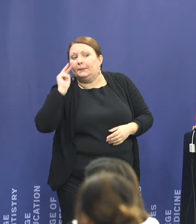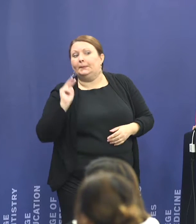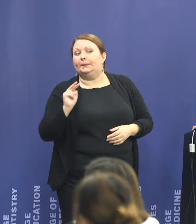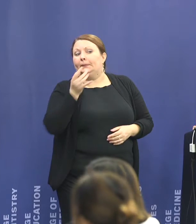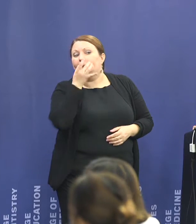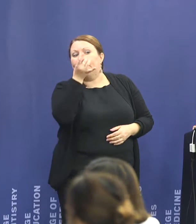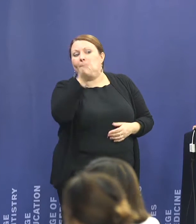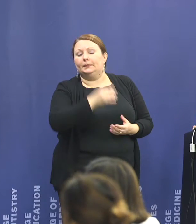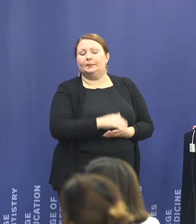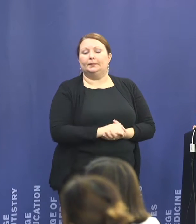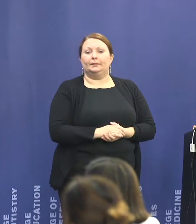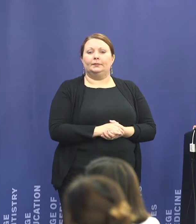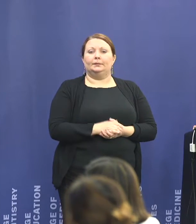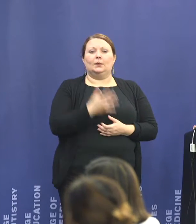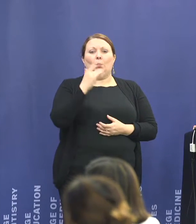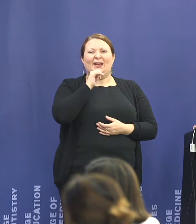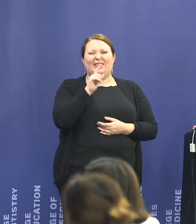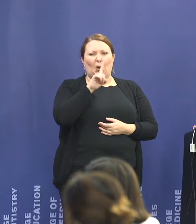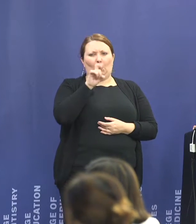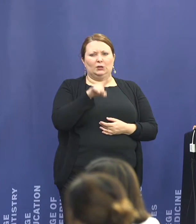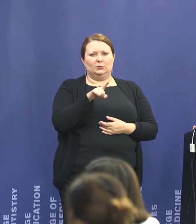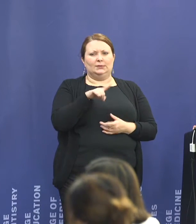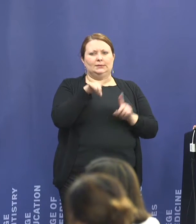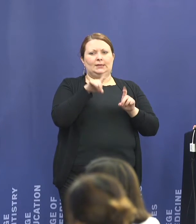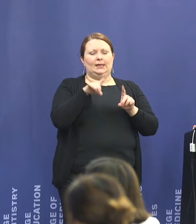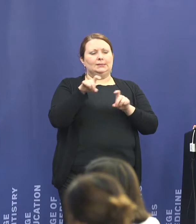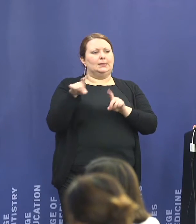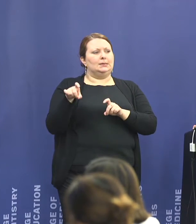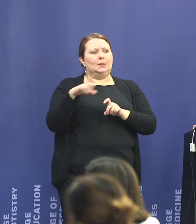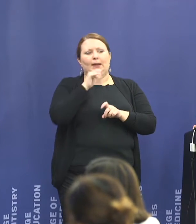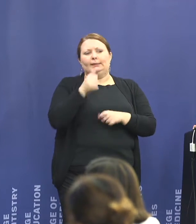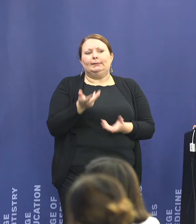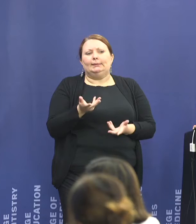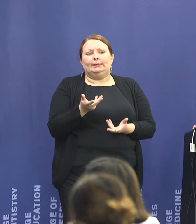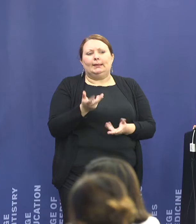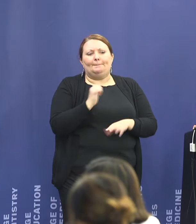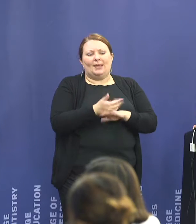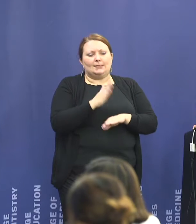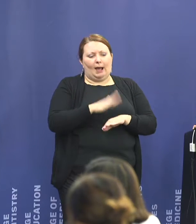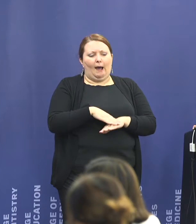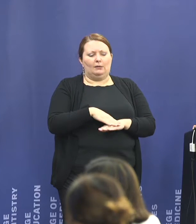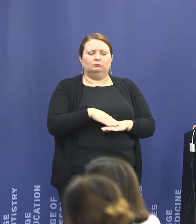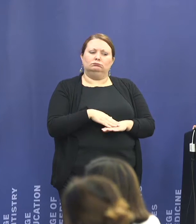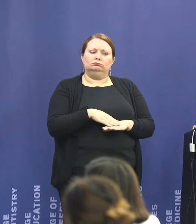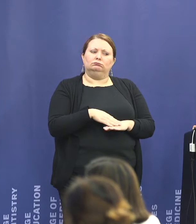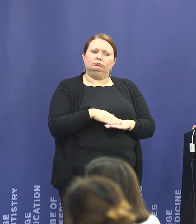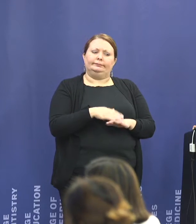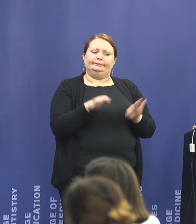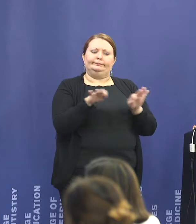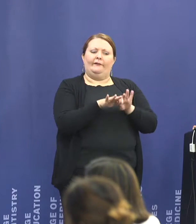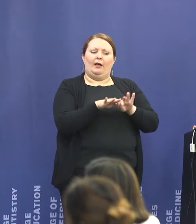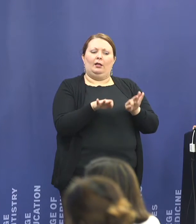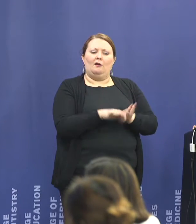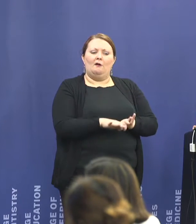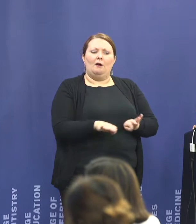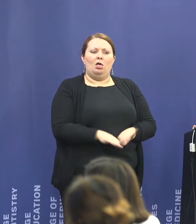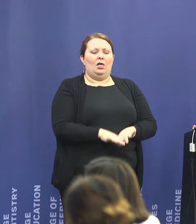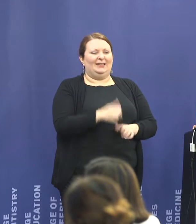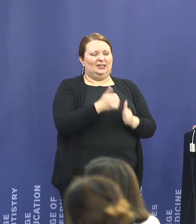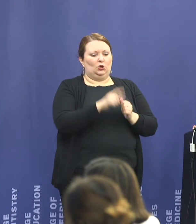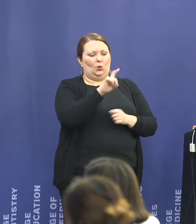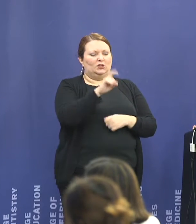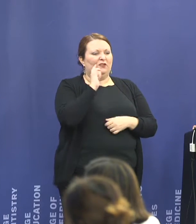interesting. Why isn't this question being tested based on the merits of each question for their value added